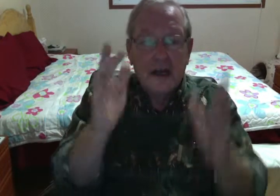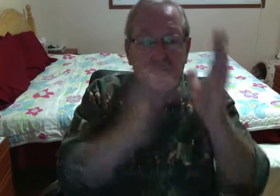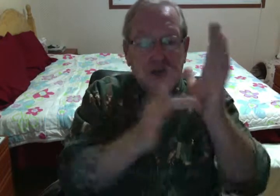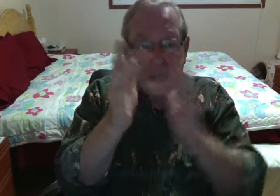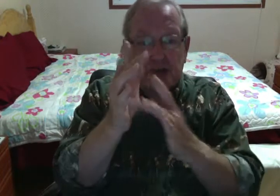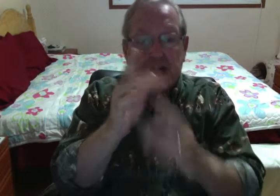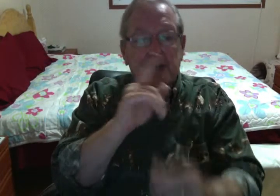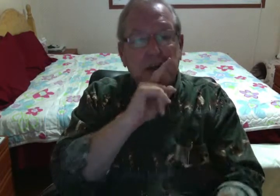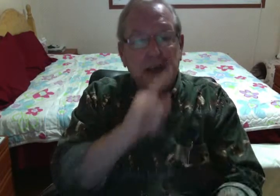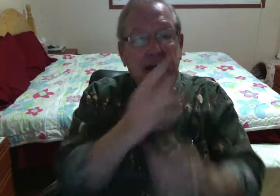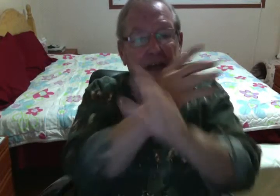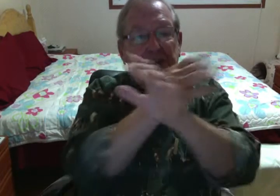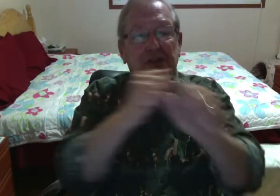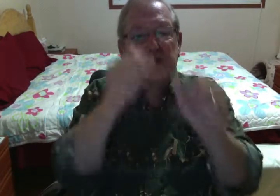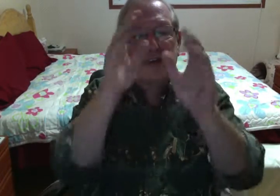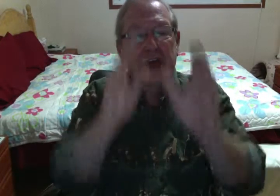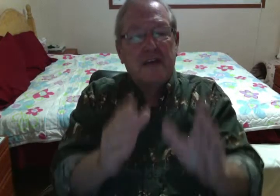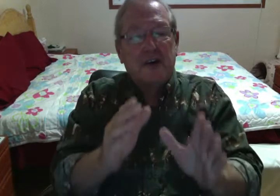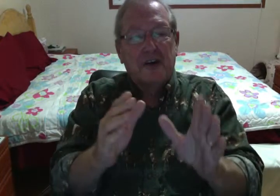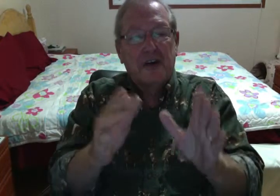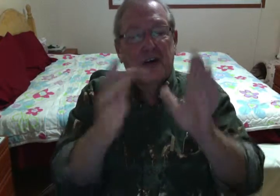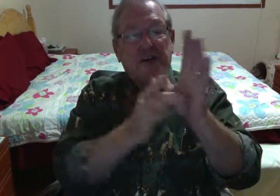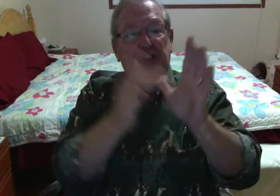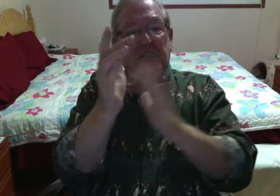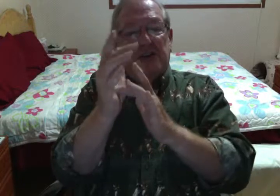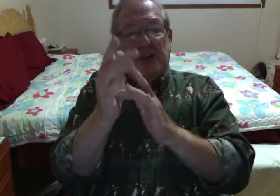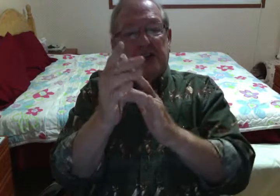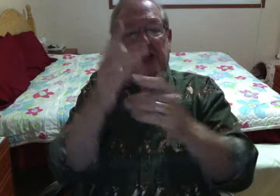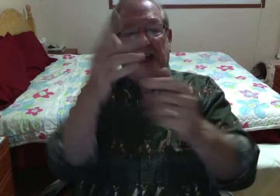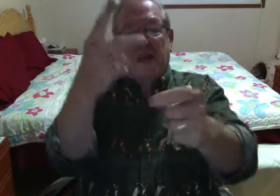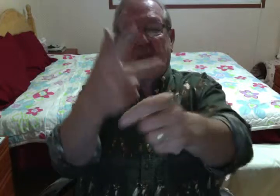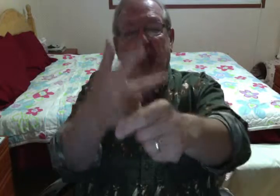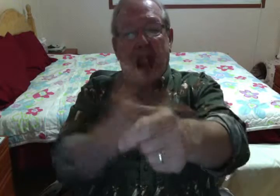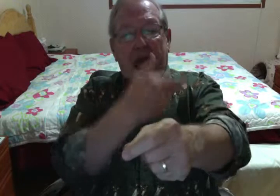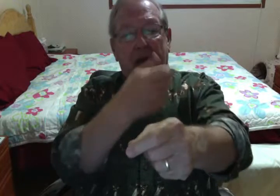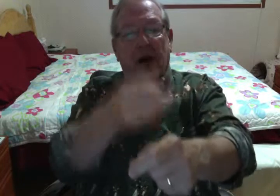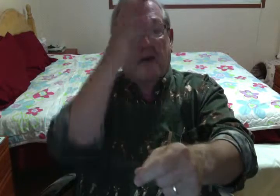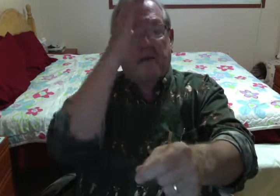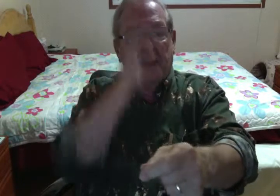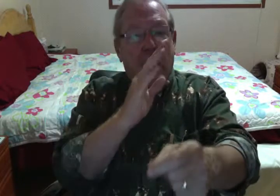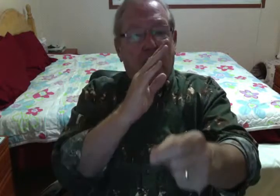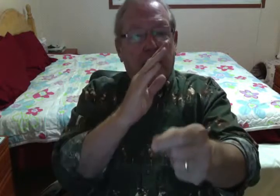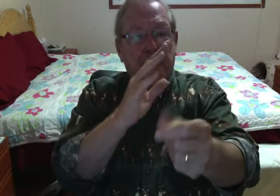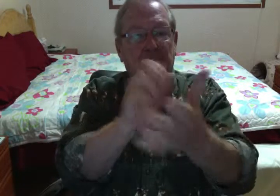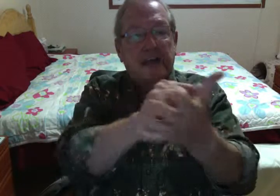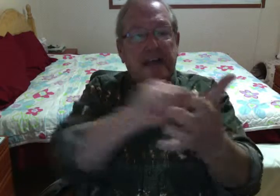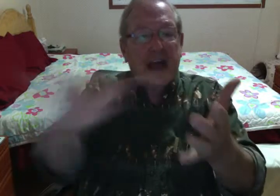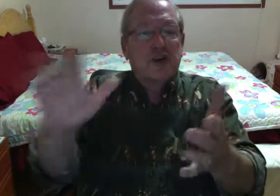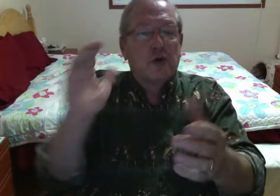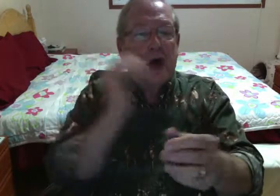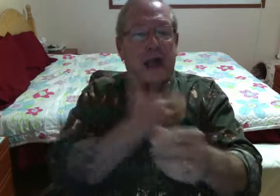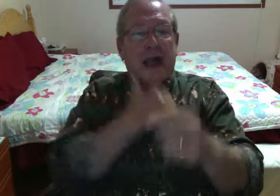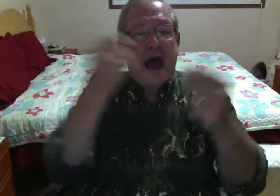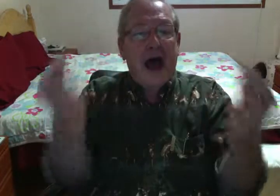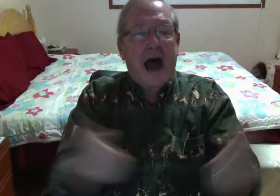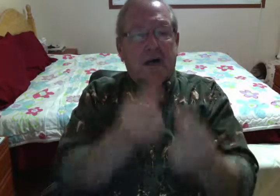Jesus is the Savior. Jesus, the Lamb of God, takes away our